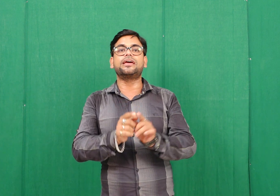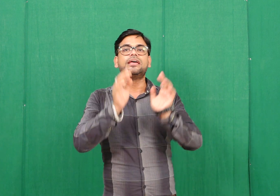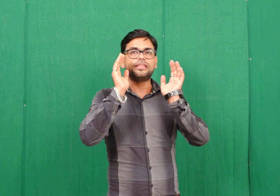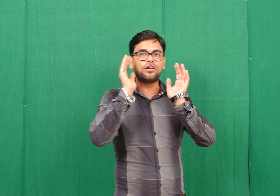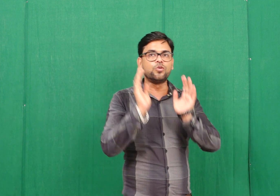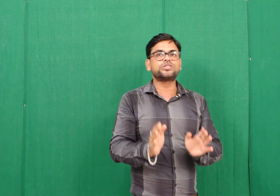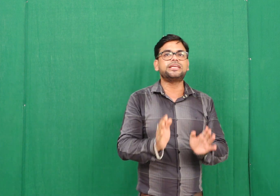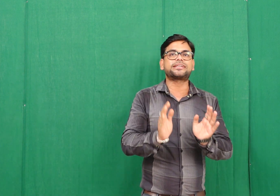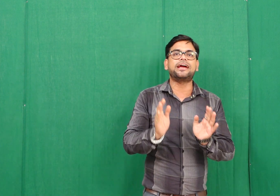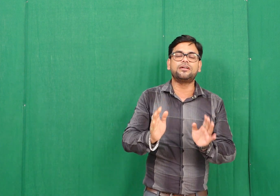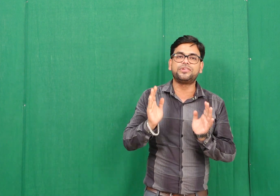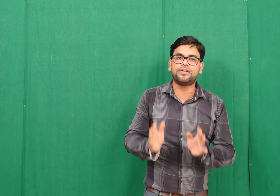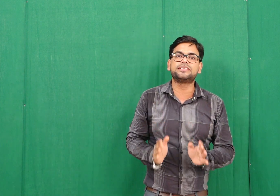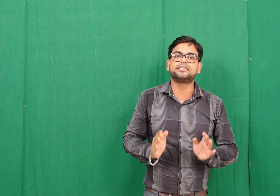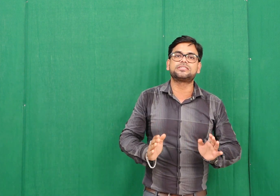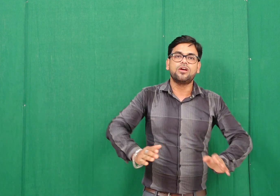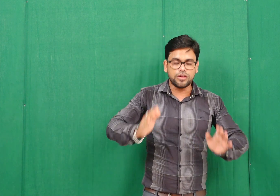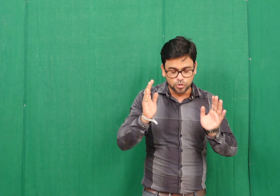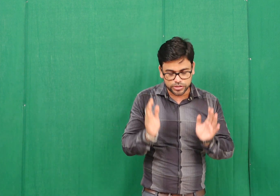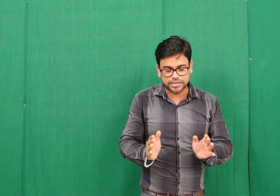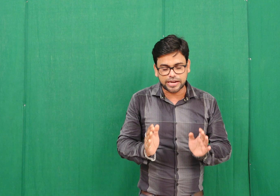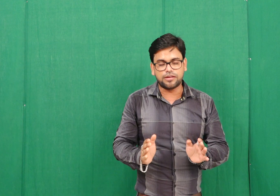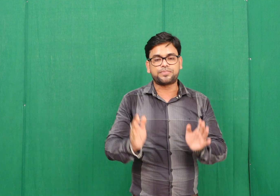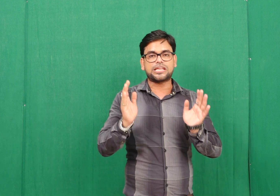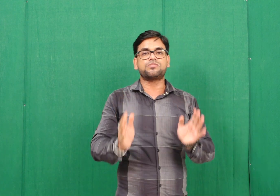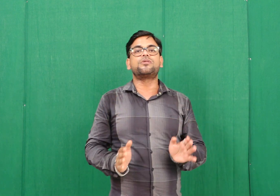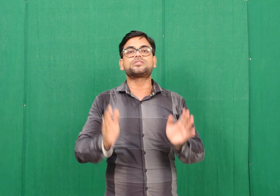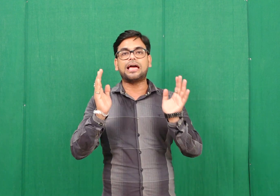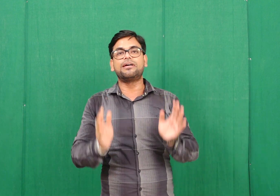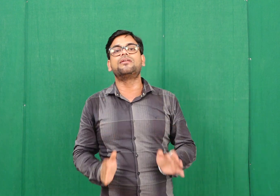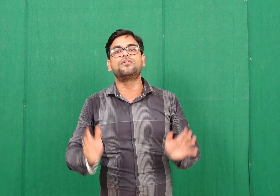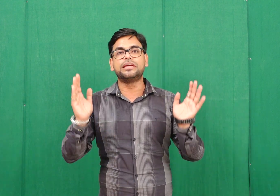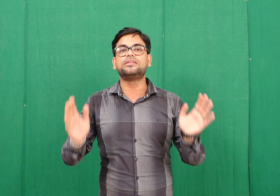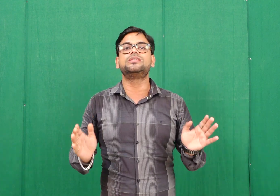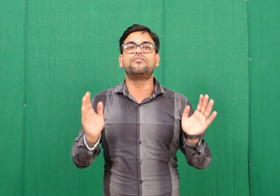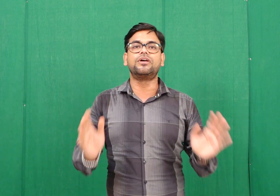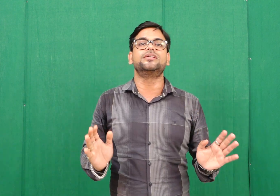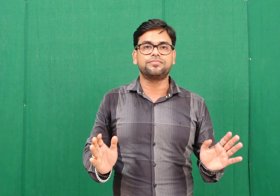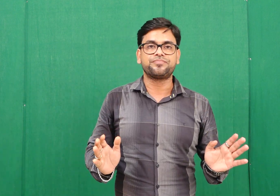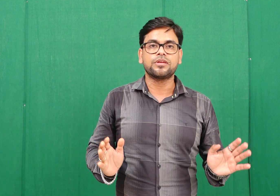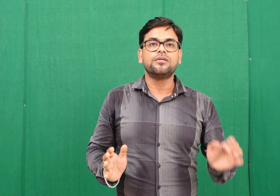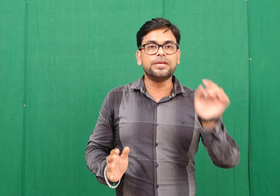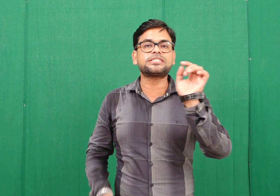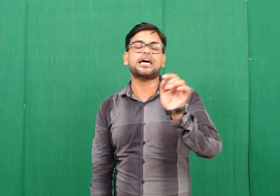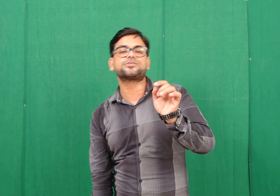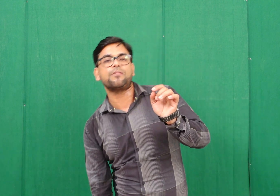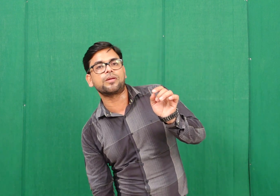say, there are no that kind of devices or no that kind of transformers available in the world. Means transformer